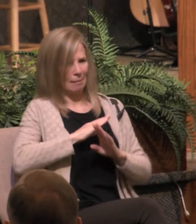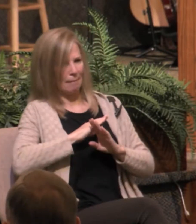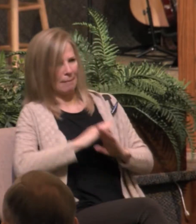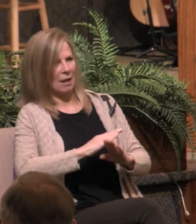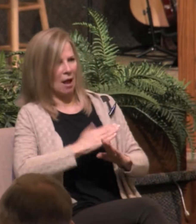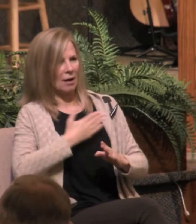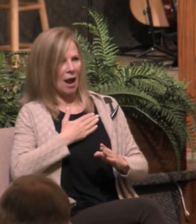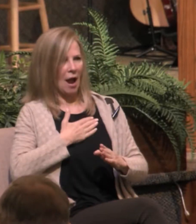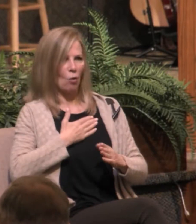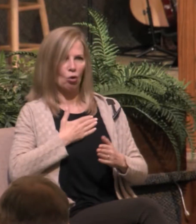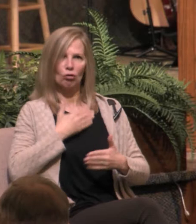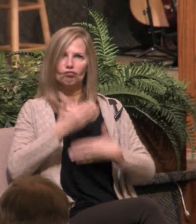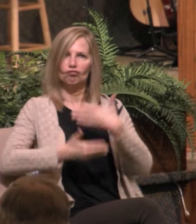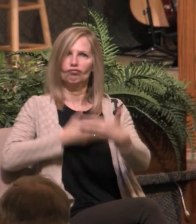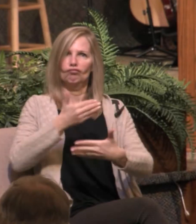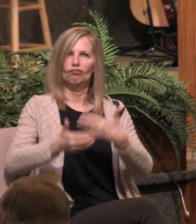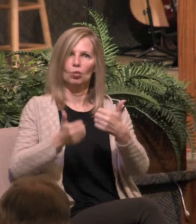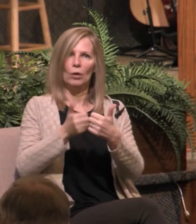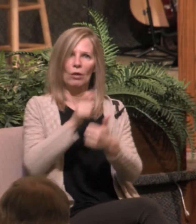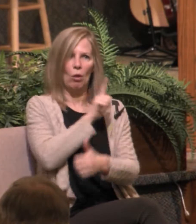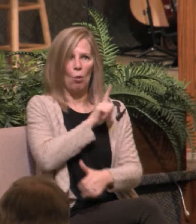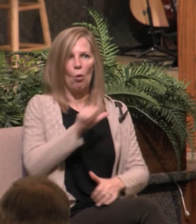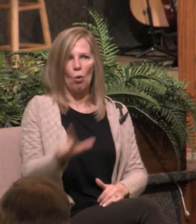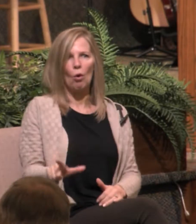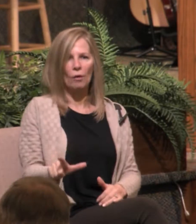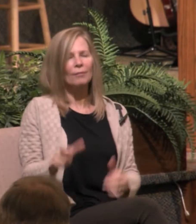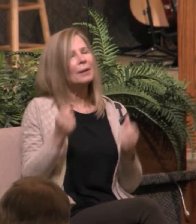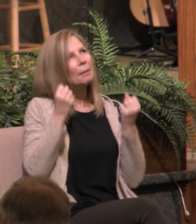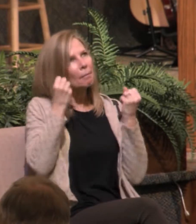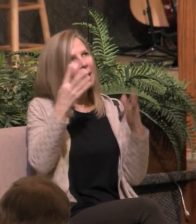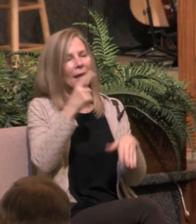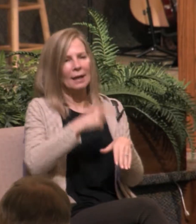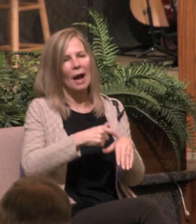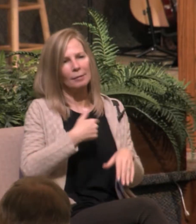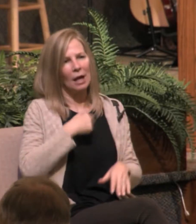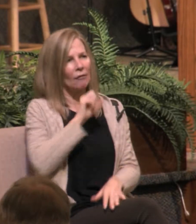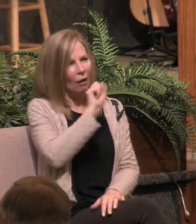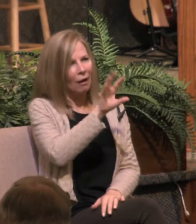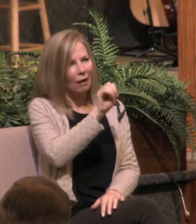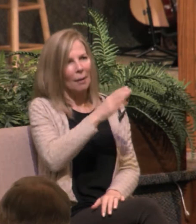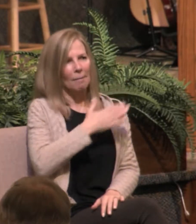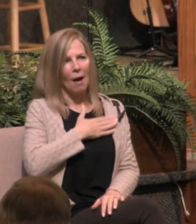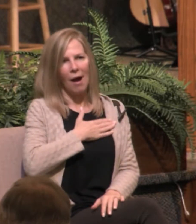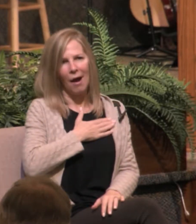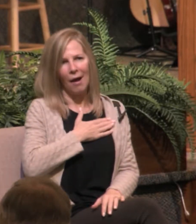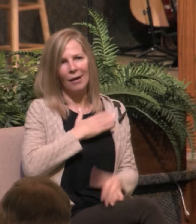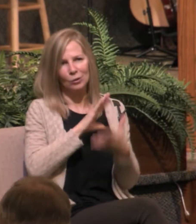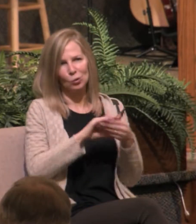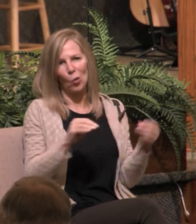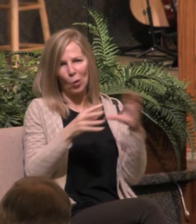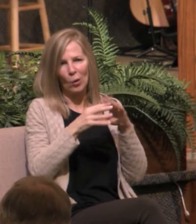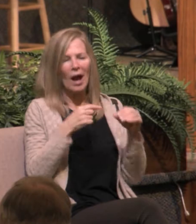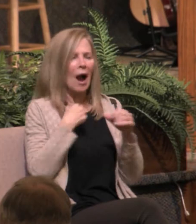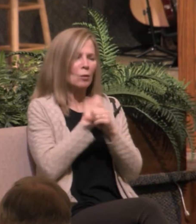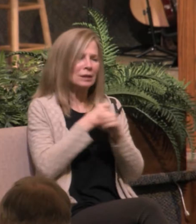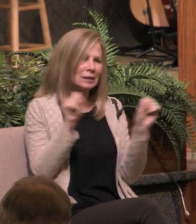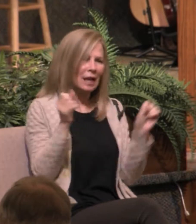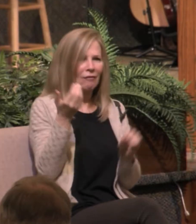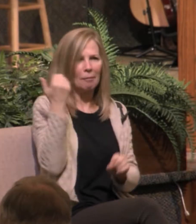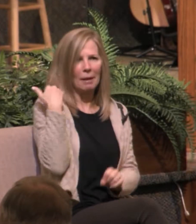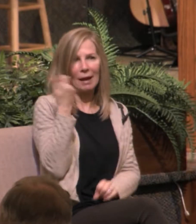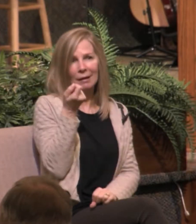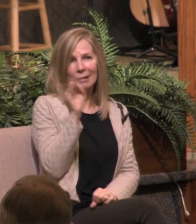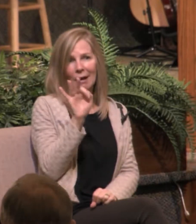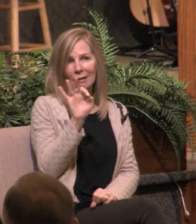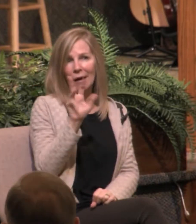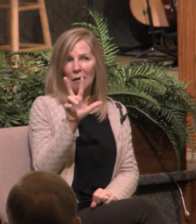Lord. I've shared my testimony many times in various settings here at Lakeside, but I was saved in 1993. I was a